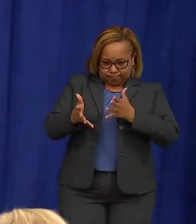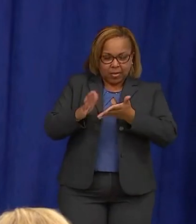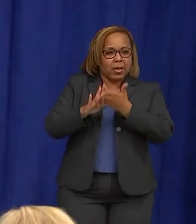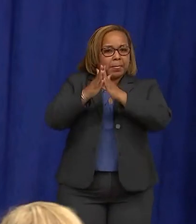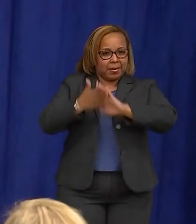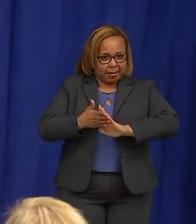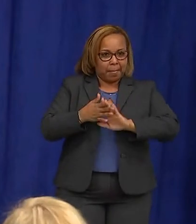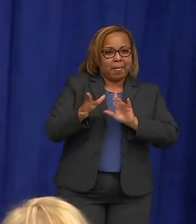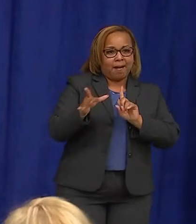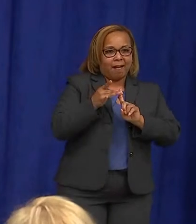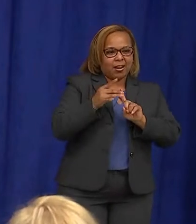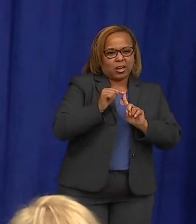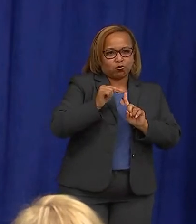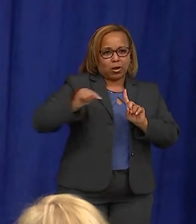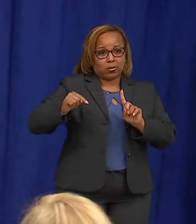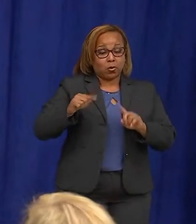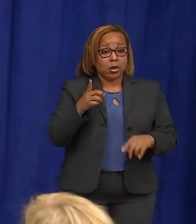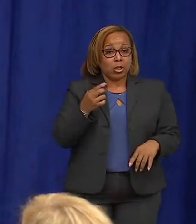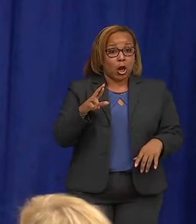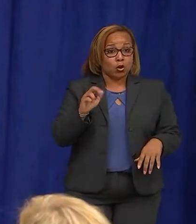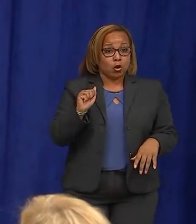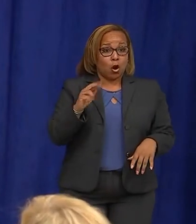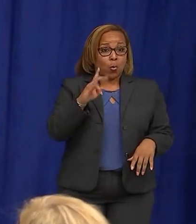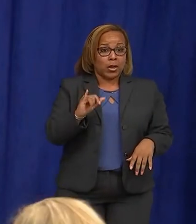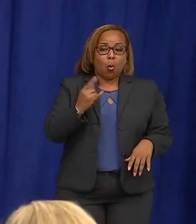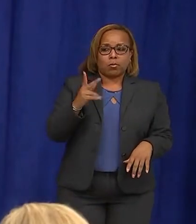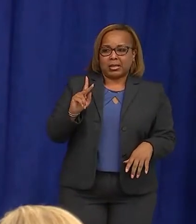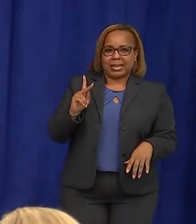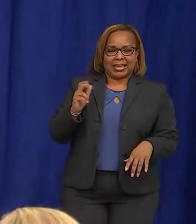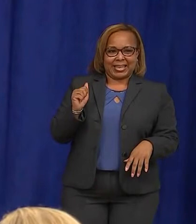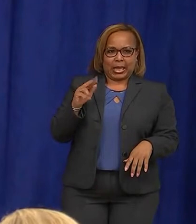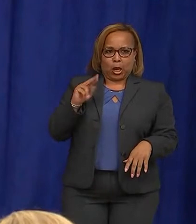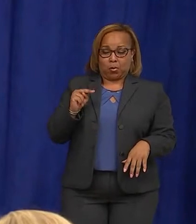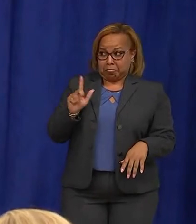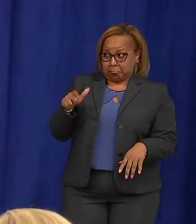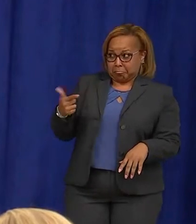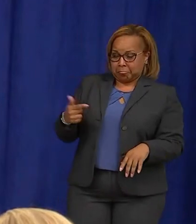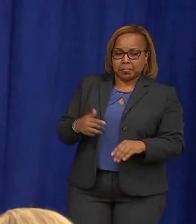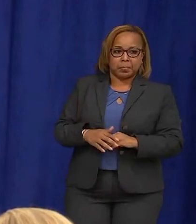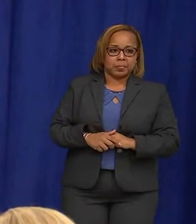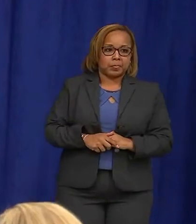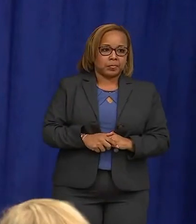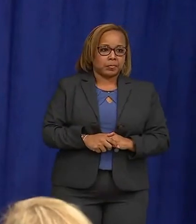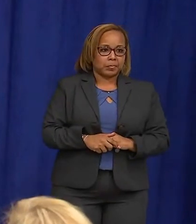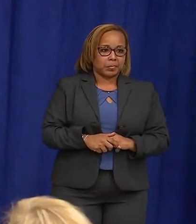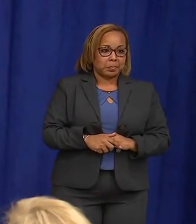become contact tracers. Dr. Artie, you want to, or Karen?